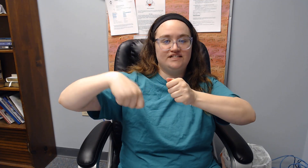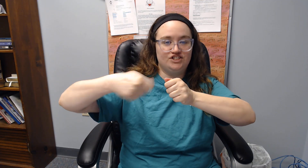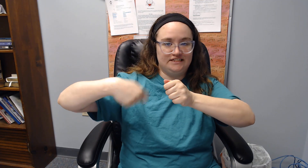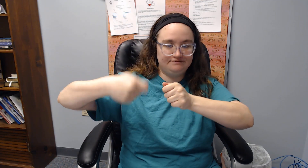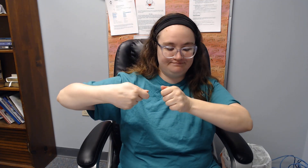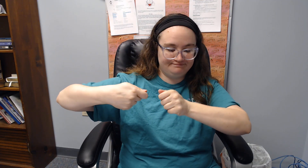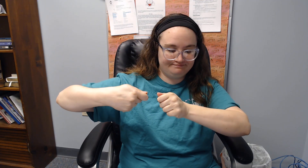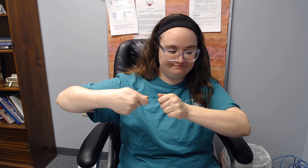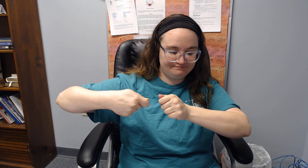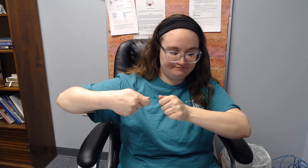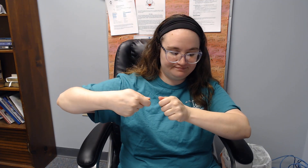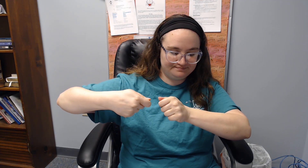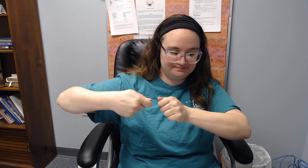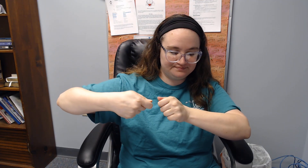Fishing.